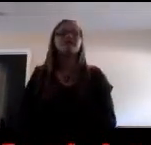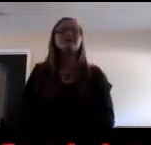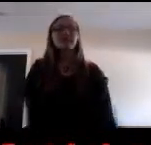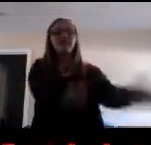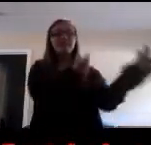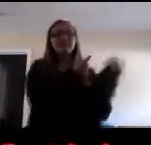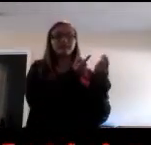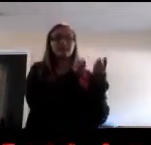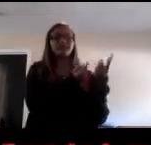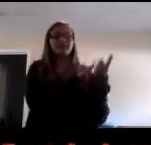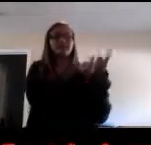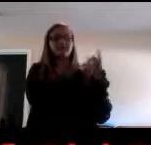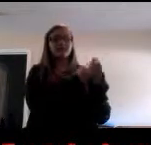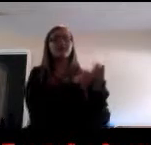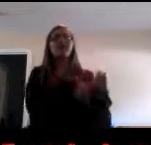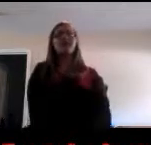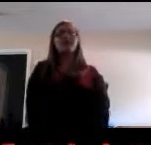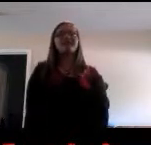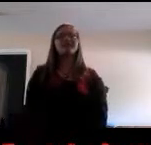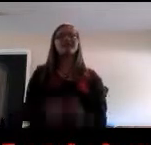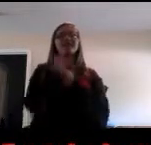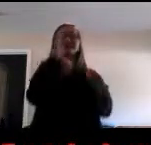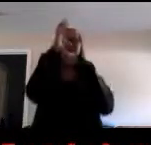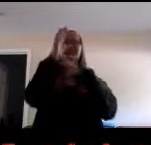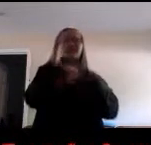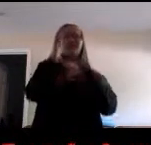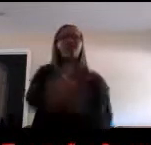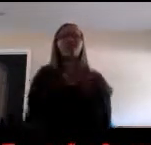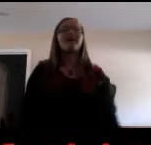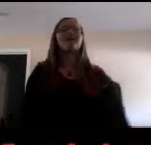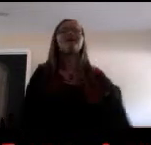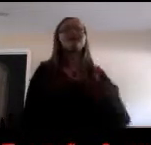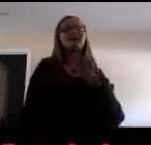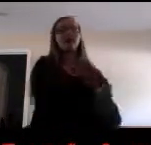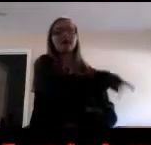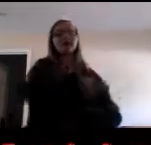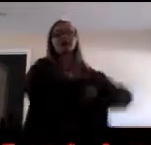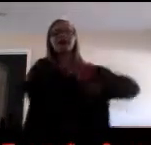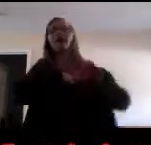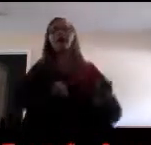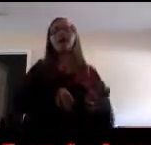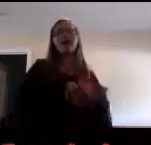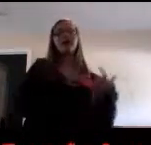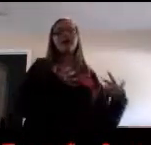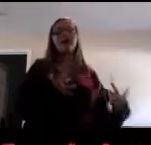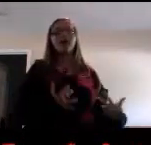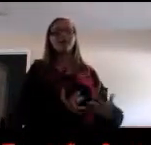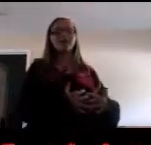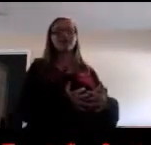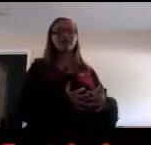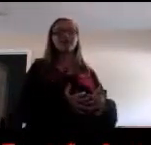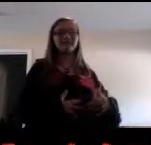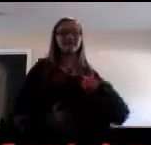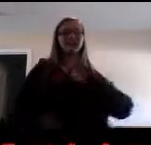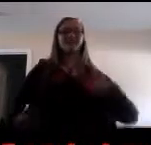oh, oh But it takes someone to come around to show you how She's a tear in my heart She's